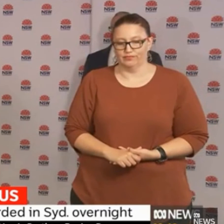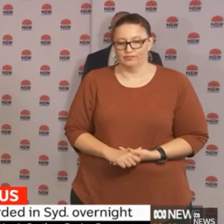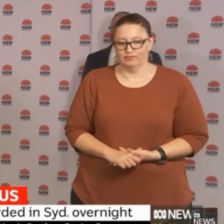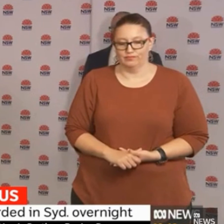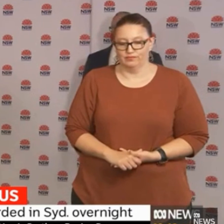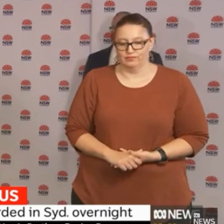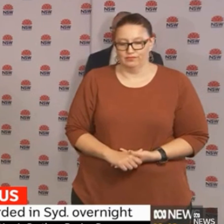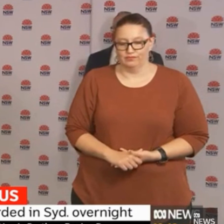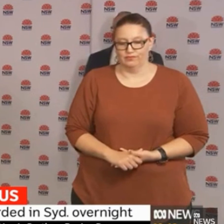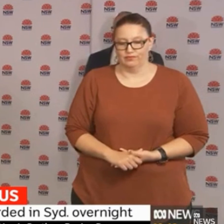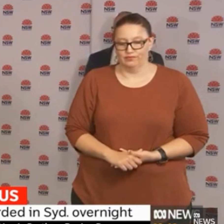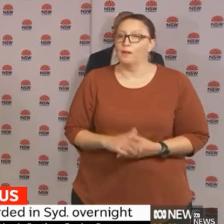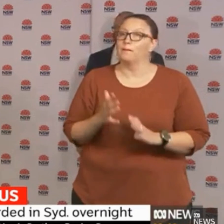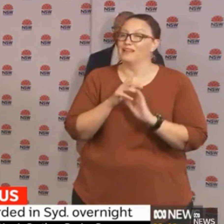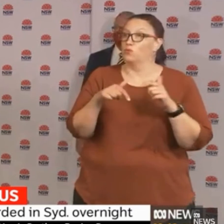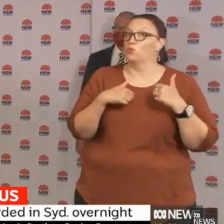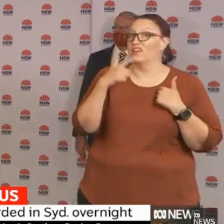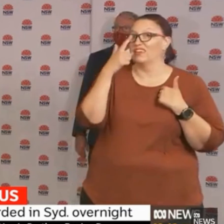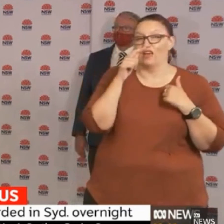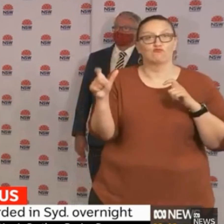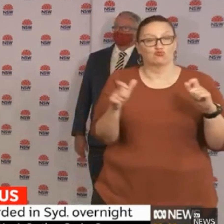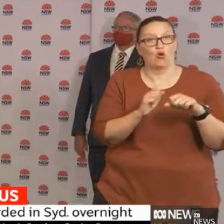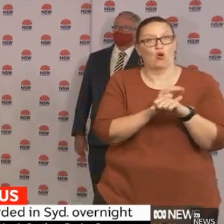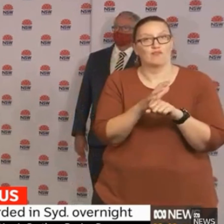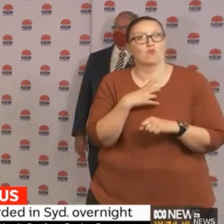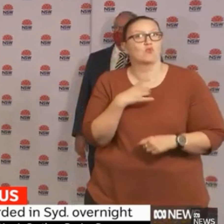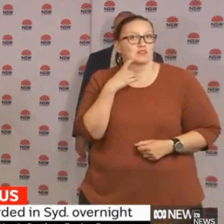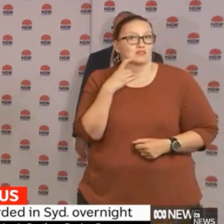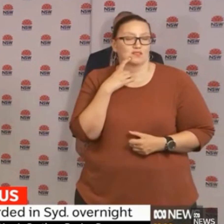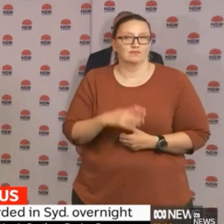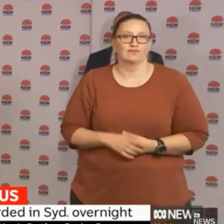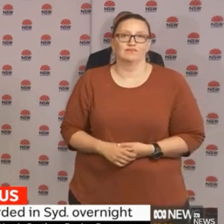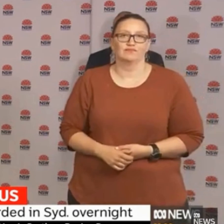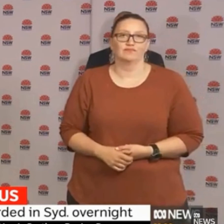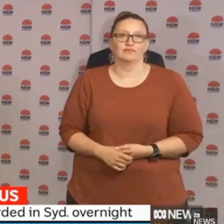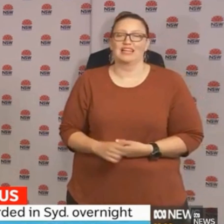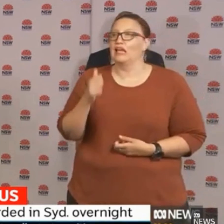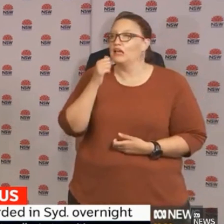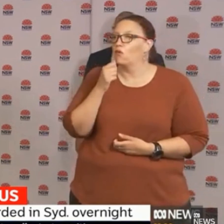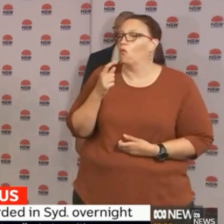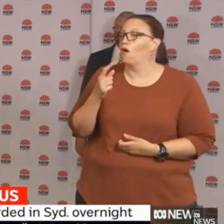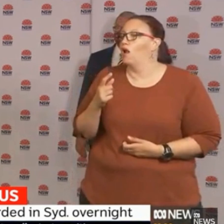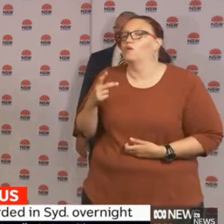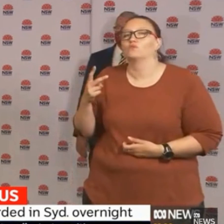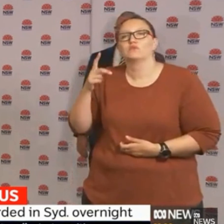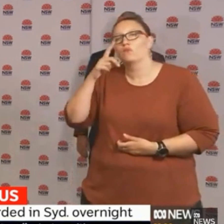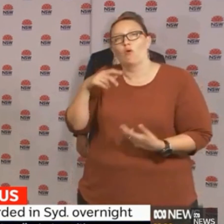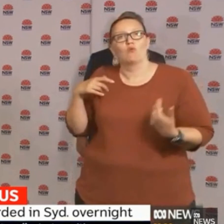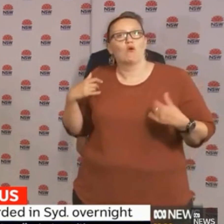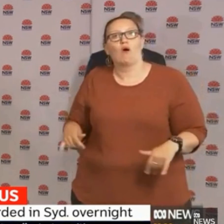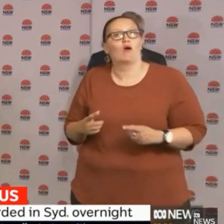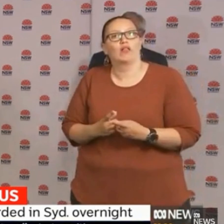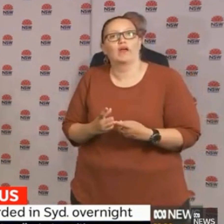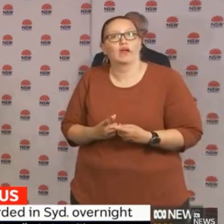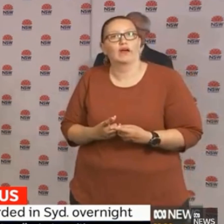our ability to get control of the virus. But even if a couple of people don't do the right thing and they have the virus, they could be spreading it in the community